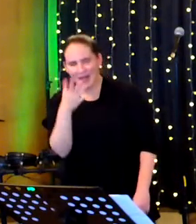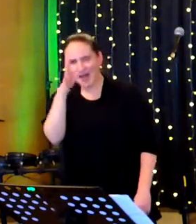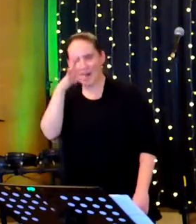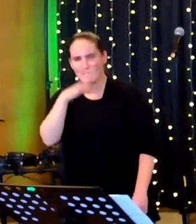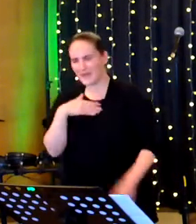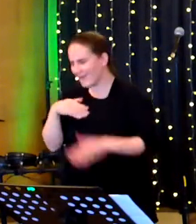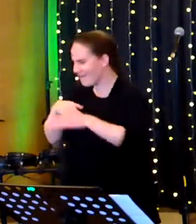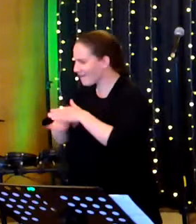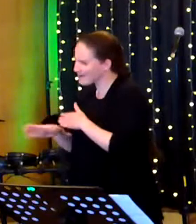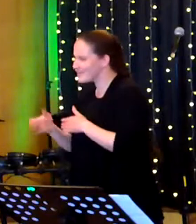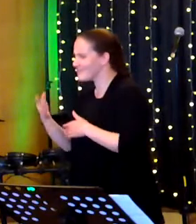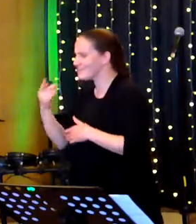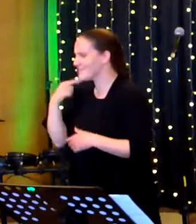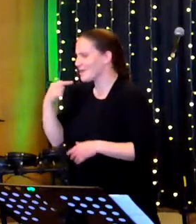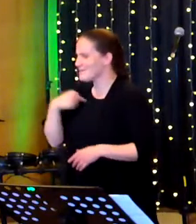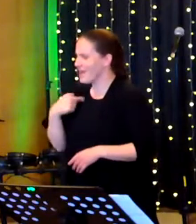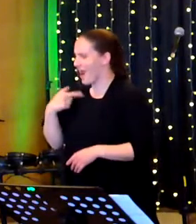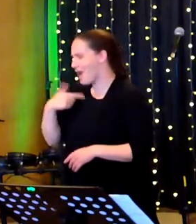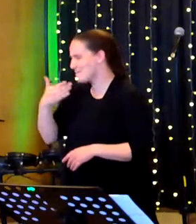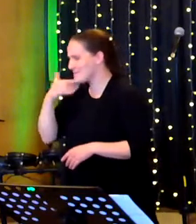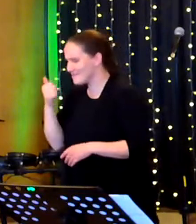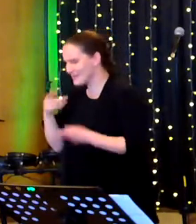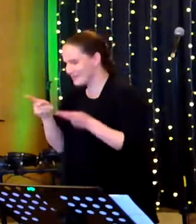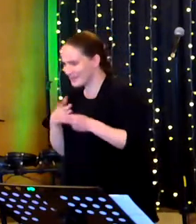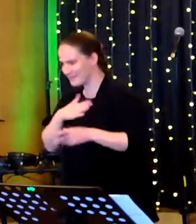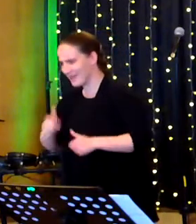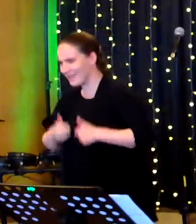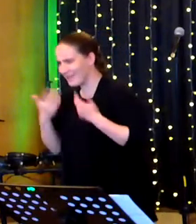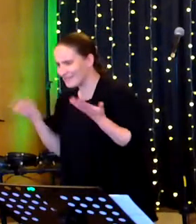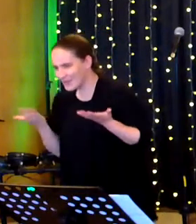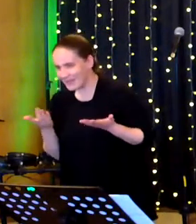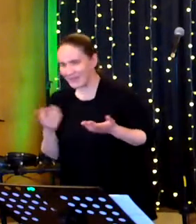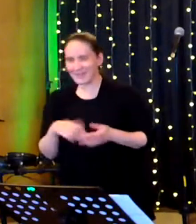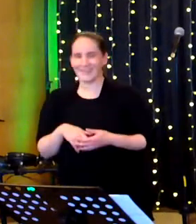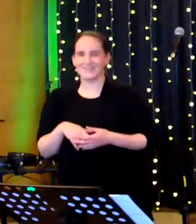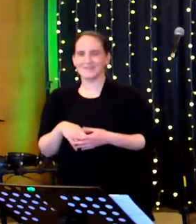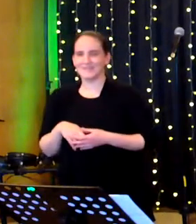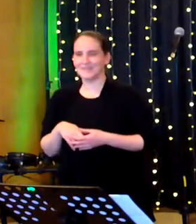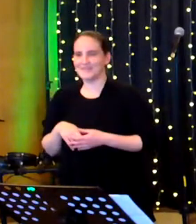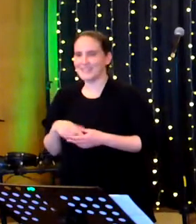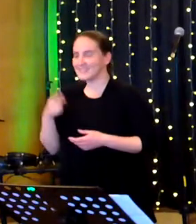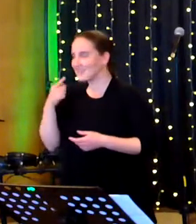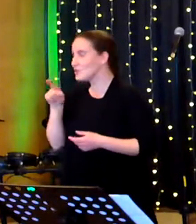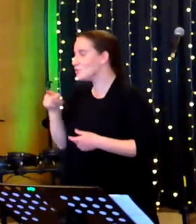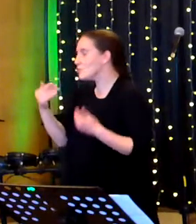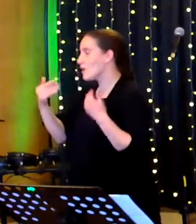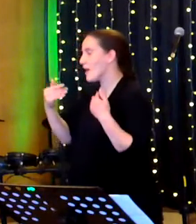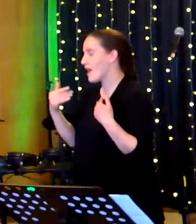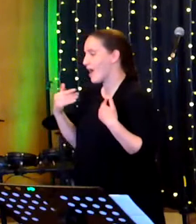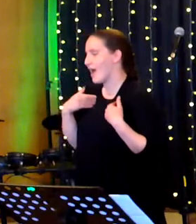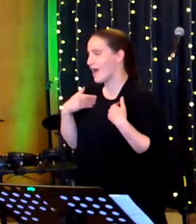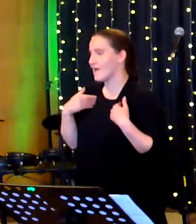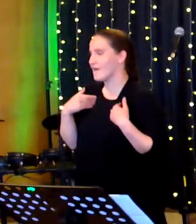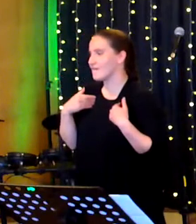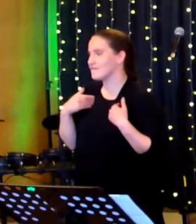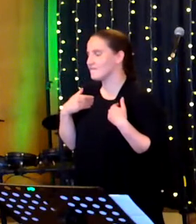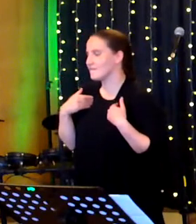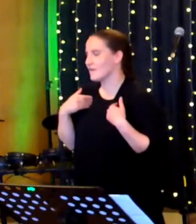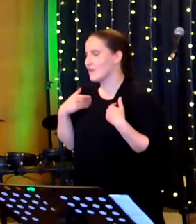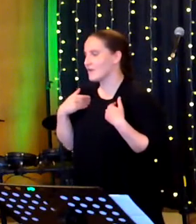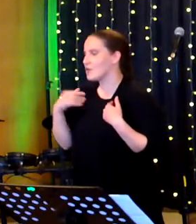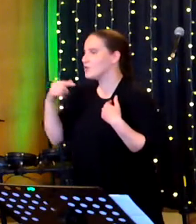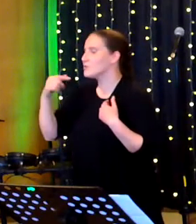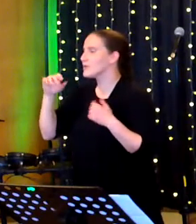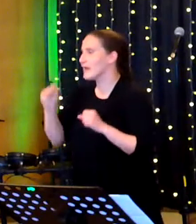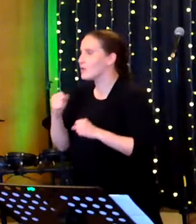was just like, "What?" And he said, "You have nowhere to go but up in